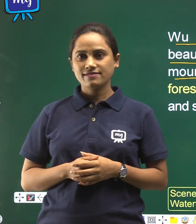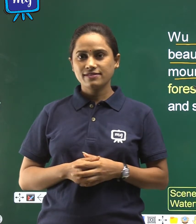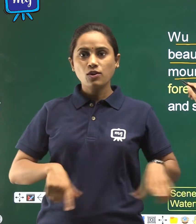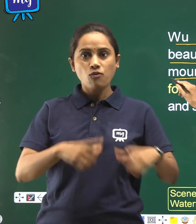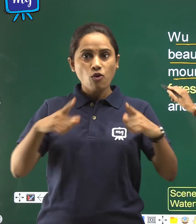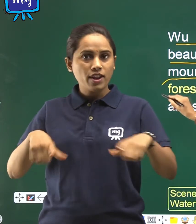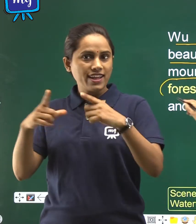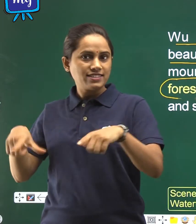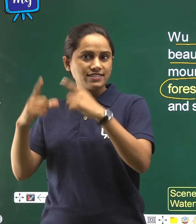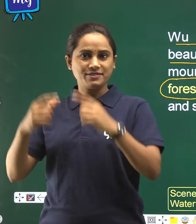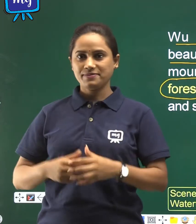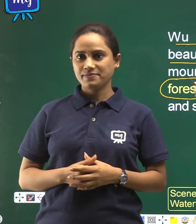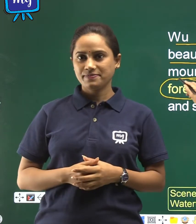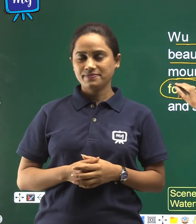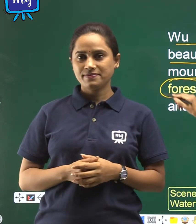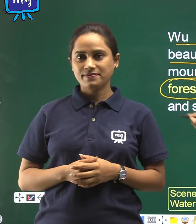forests,